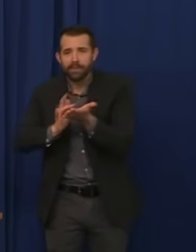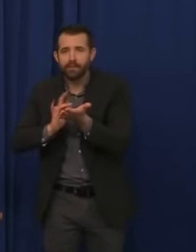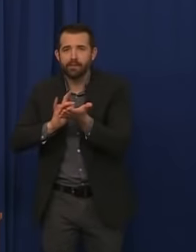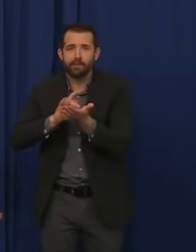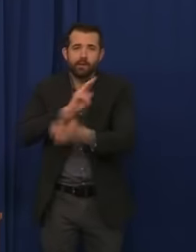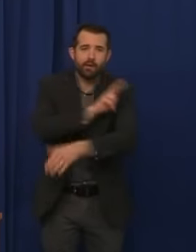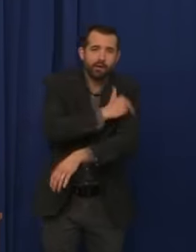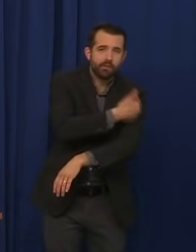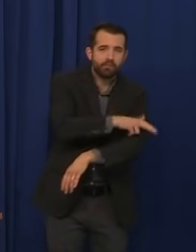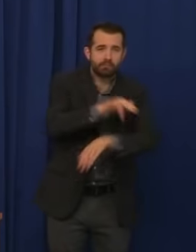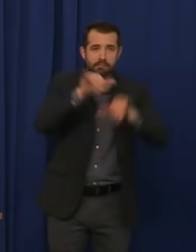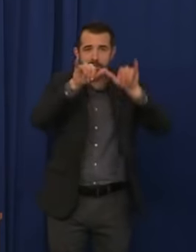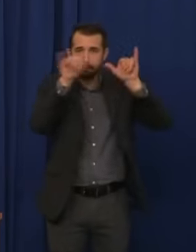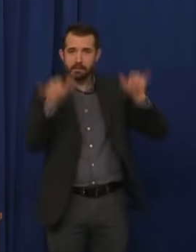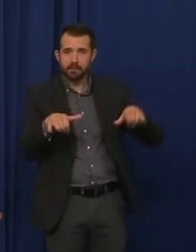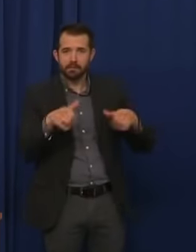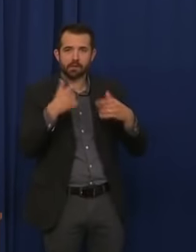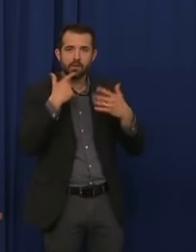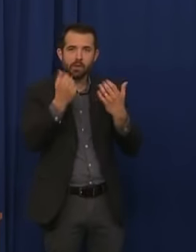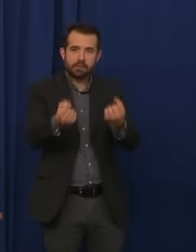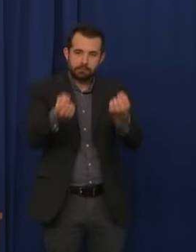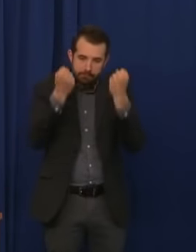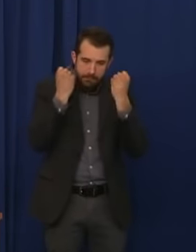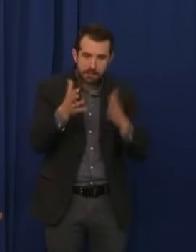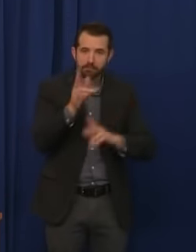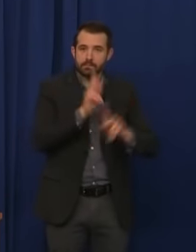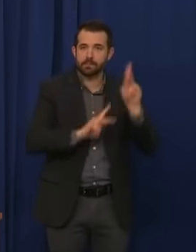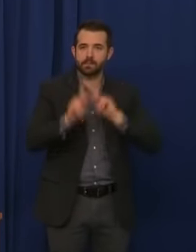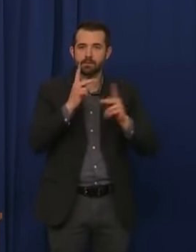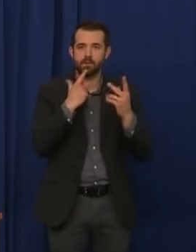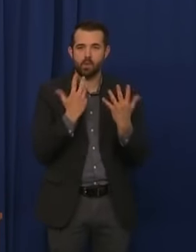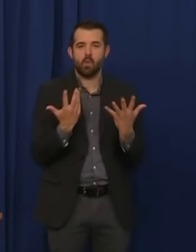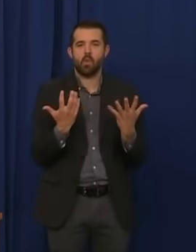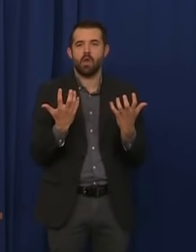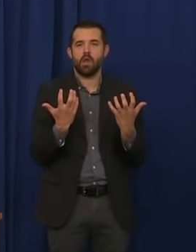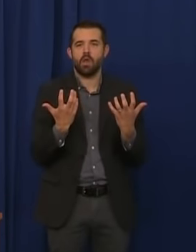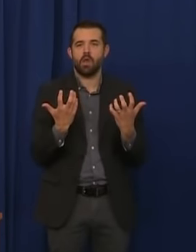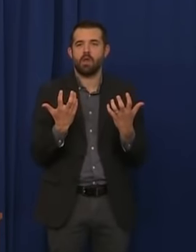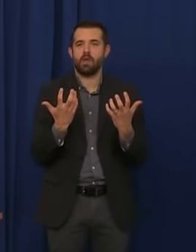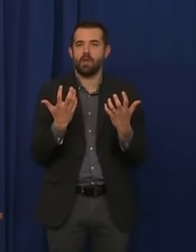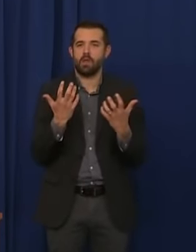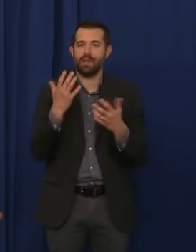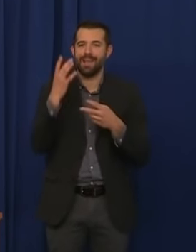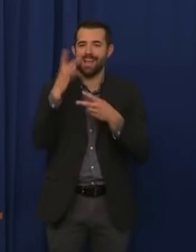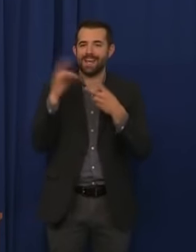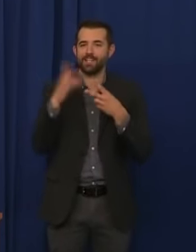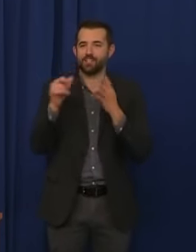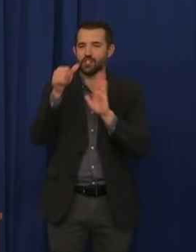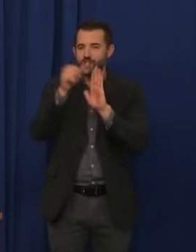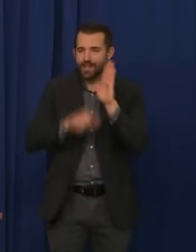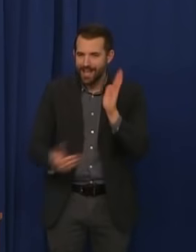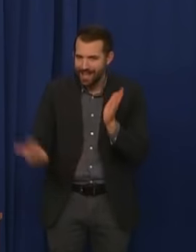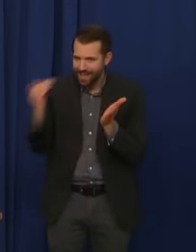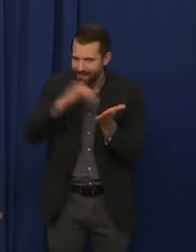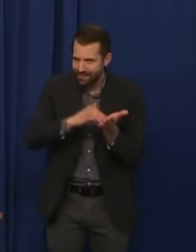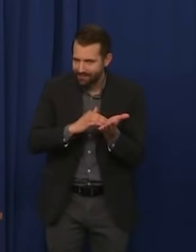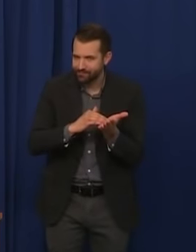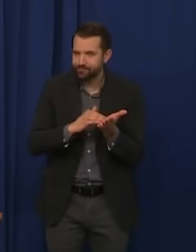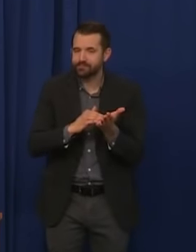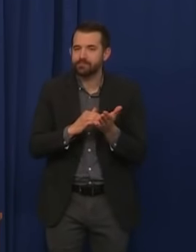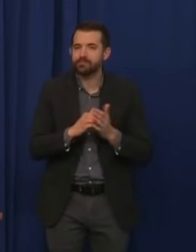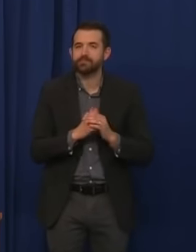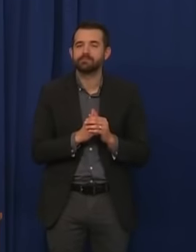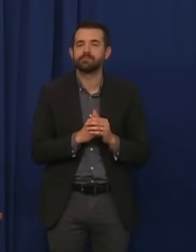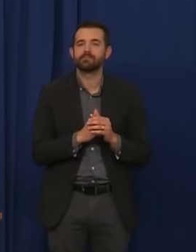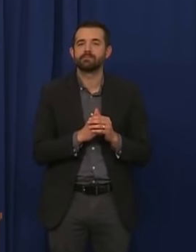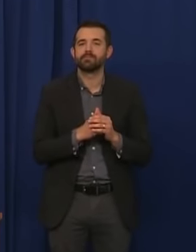there's a lot of people who would like to open up healthcare providers to doing elective surgeries and elective procedures again. I